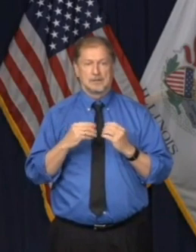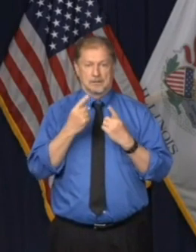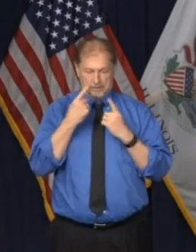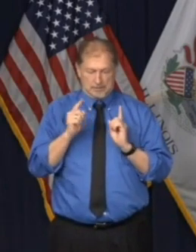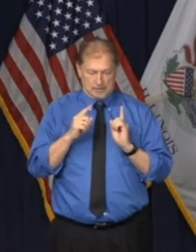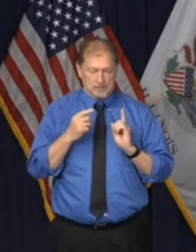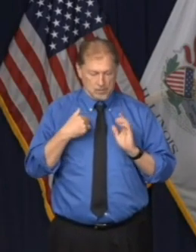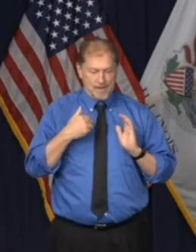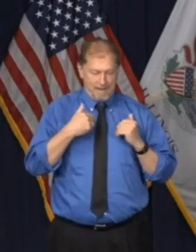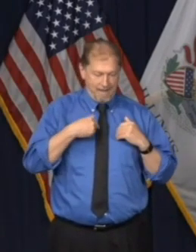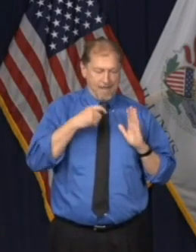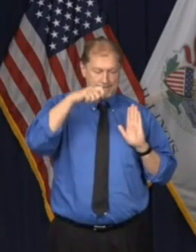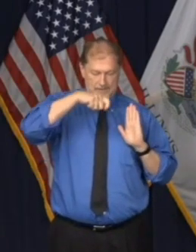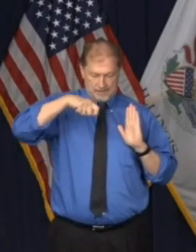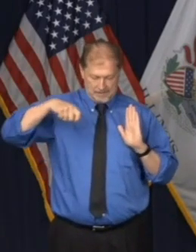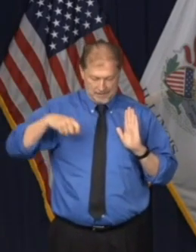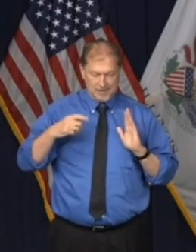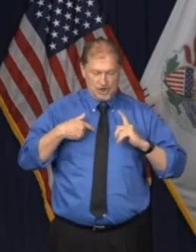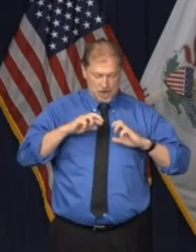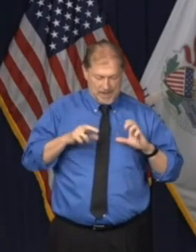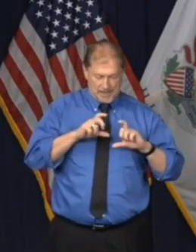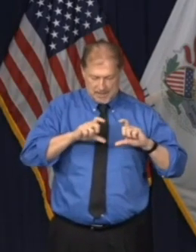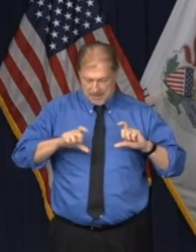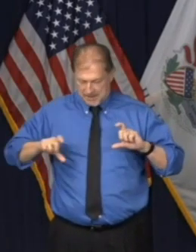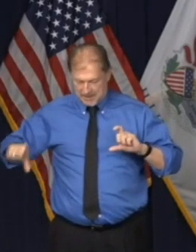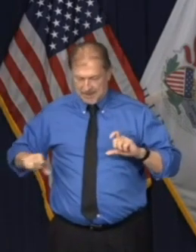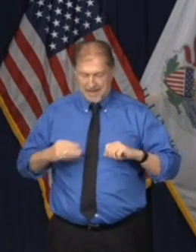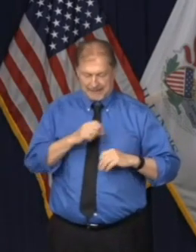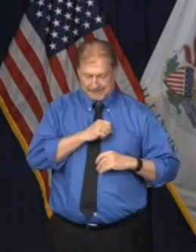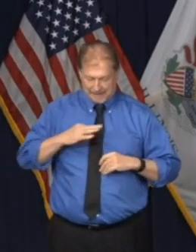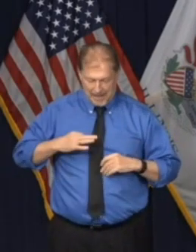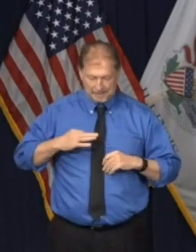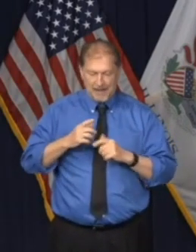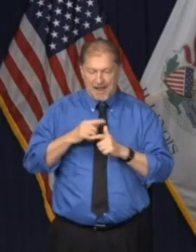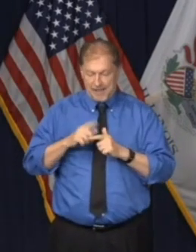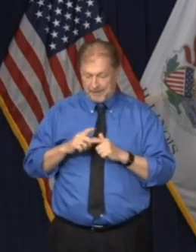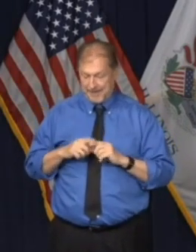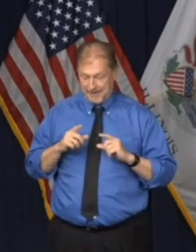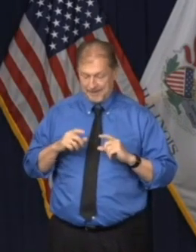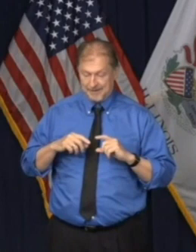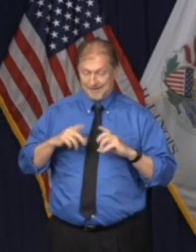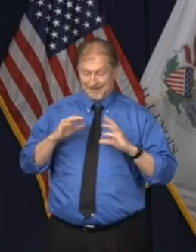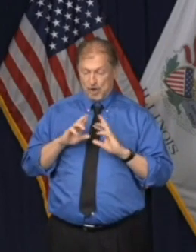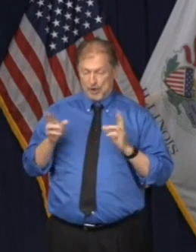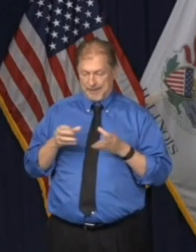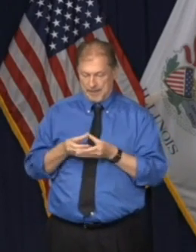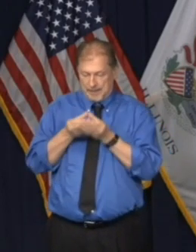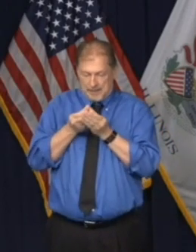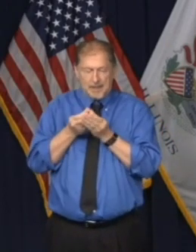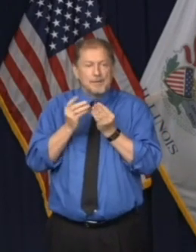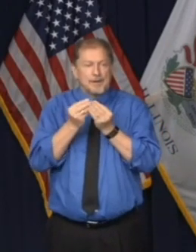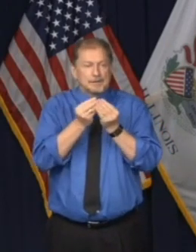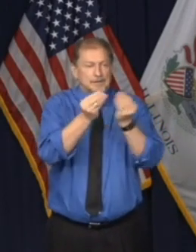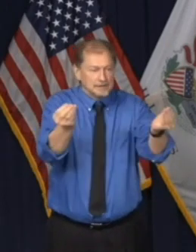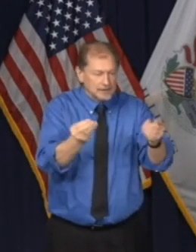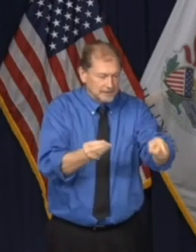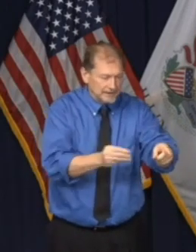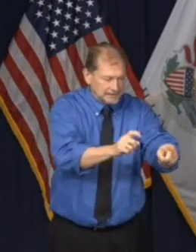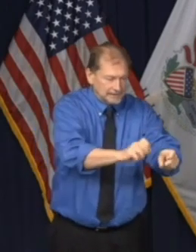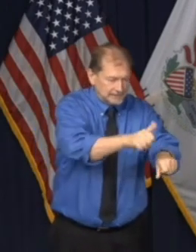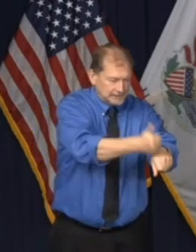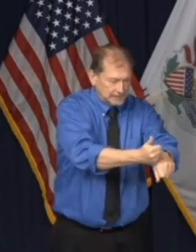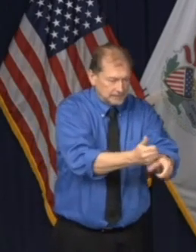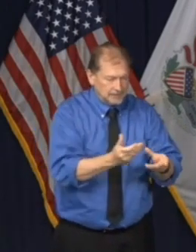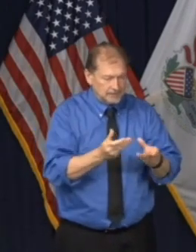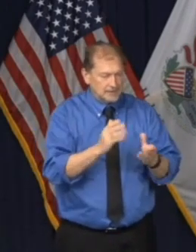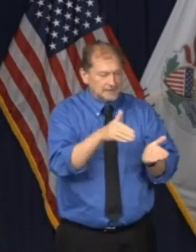those items, and we have those. And then you've got to distribute those to everybody who needs them and make sure that they're running tests.